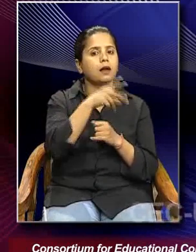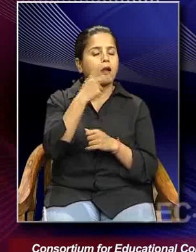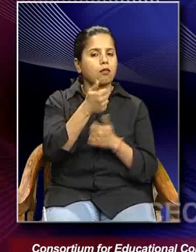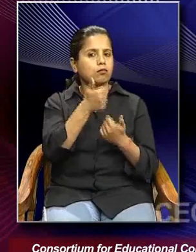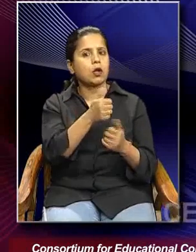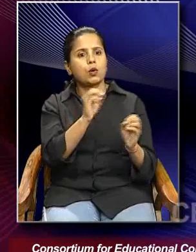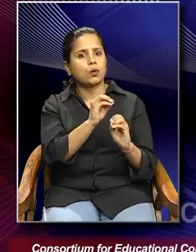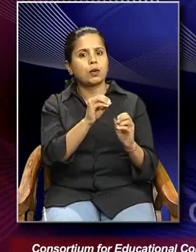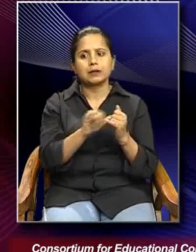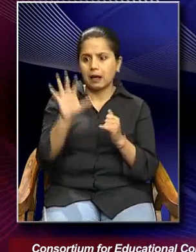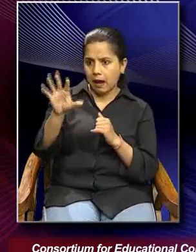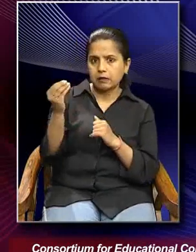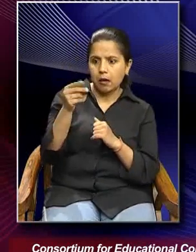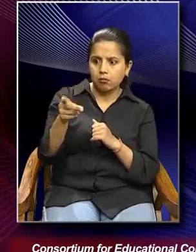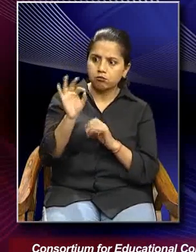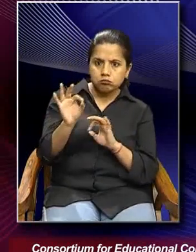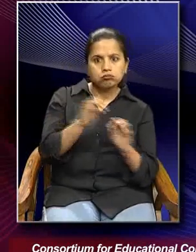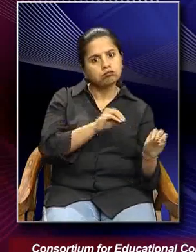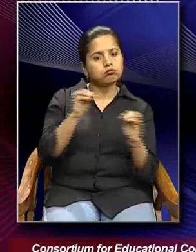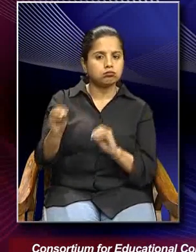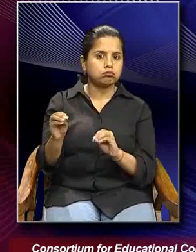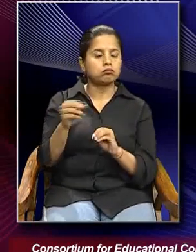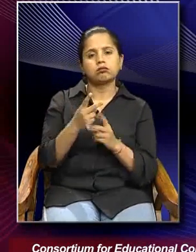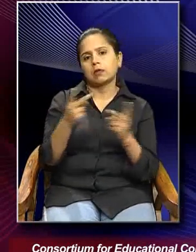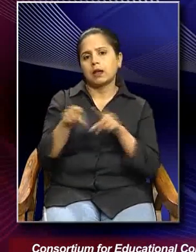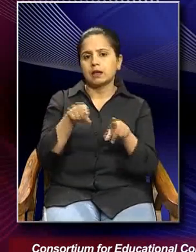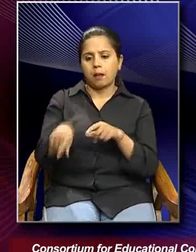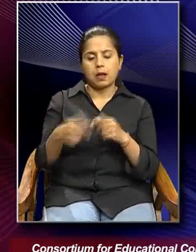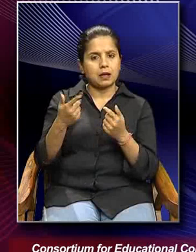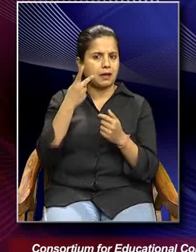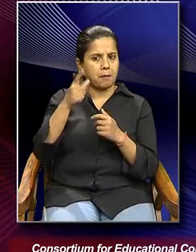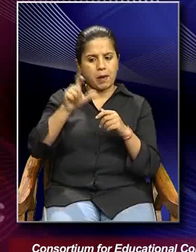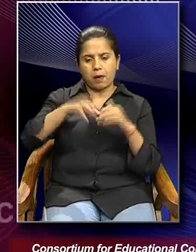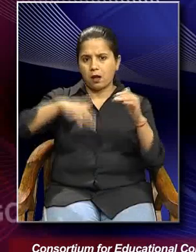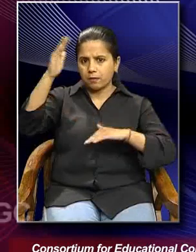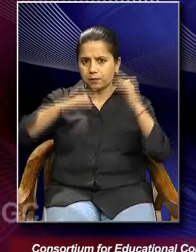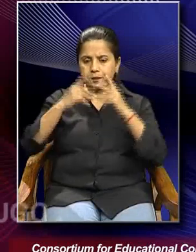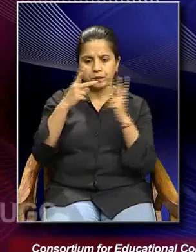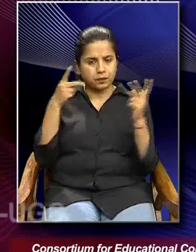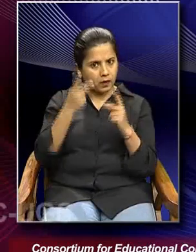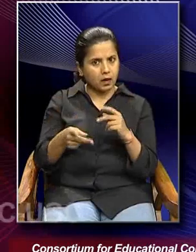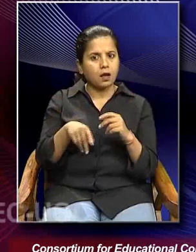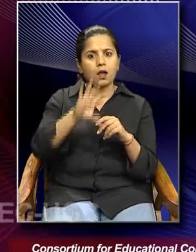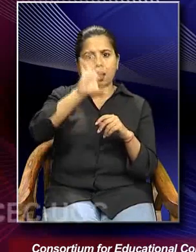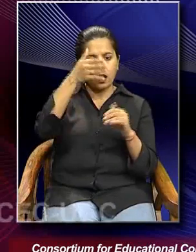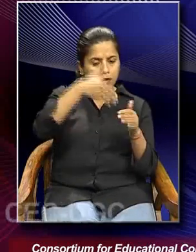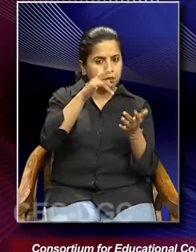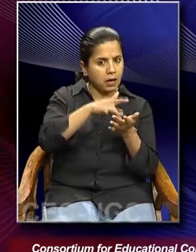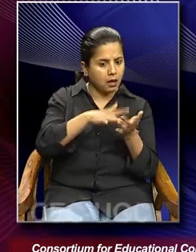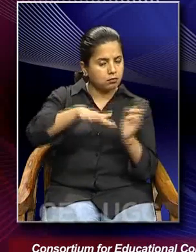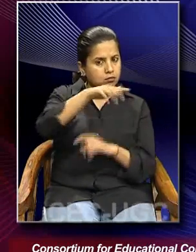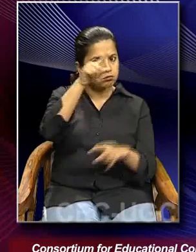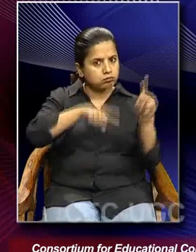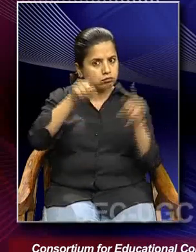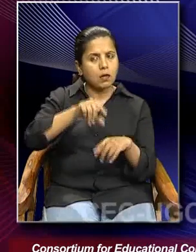states which are doing well. So if you look at the regional disparities within country or between country, is one of the